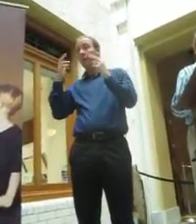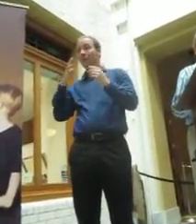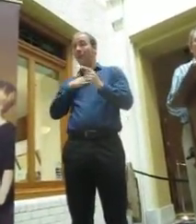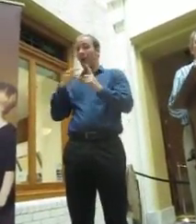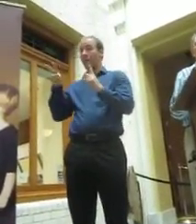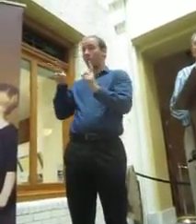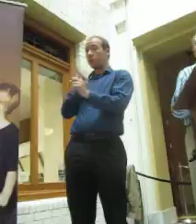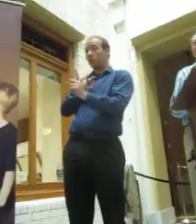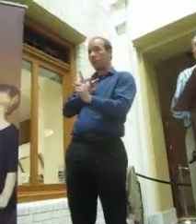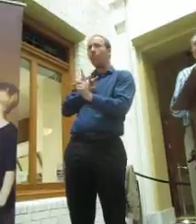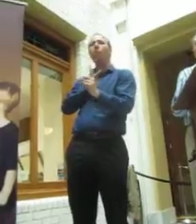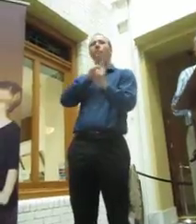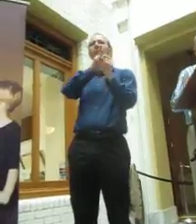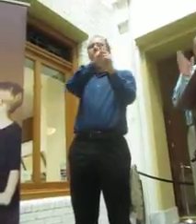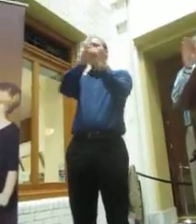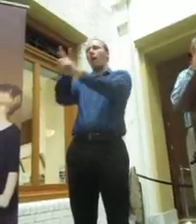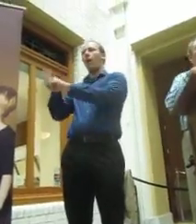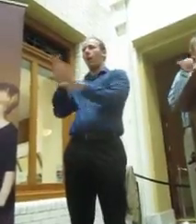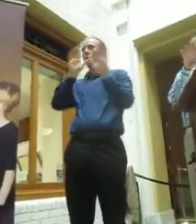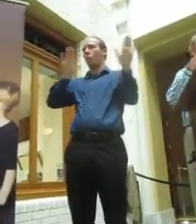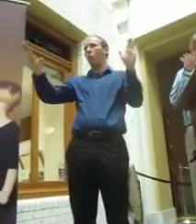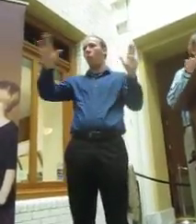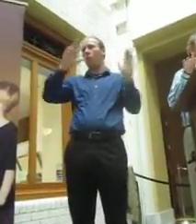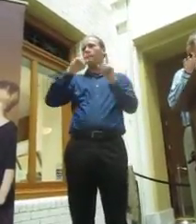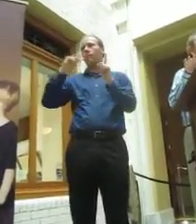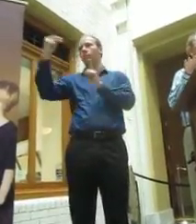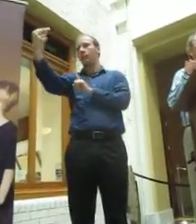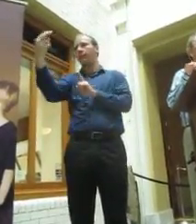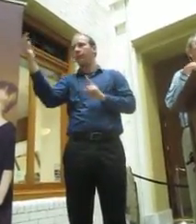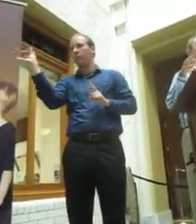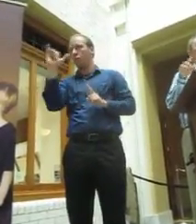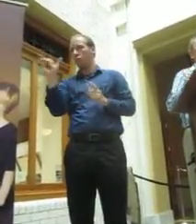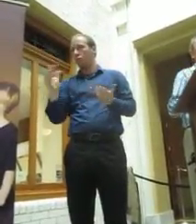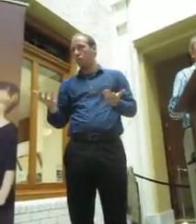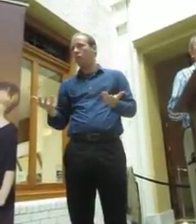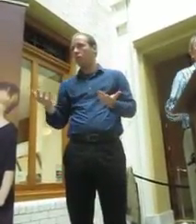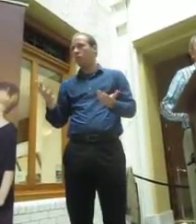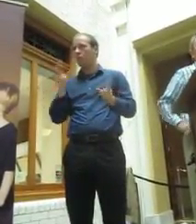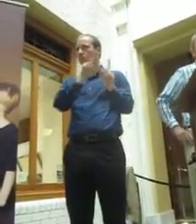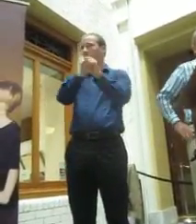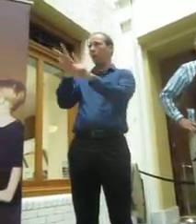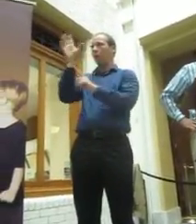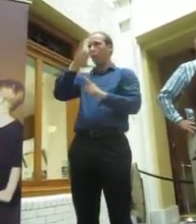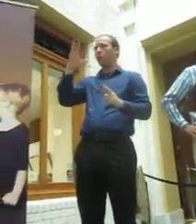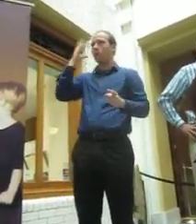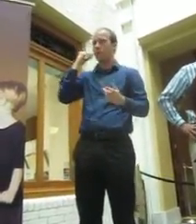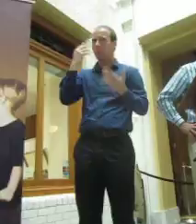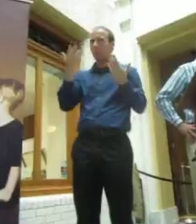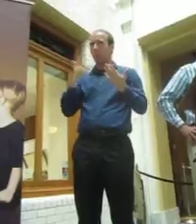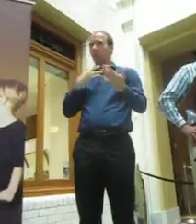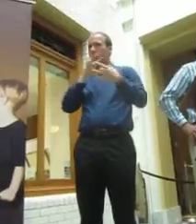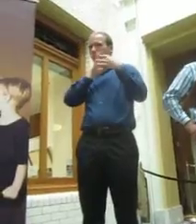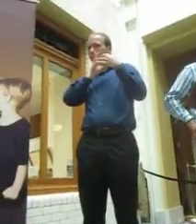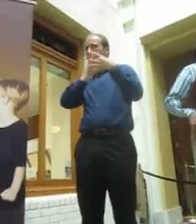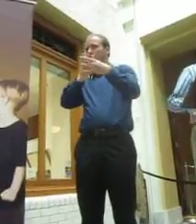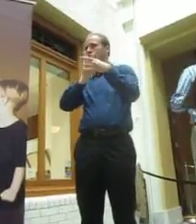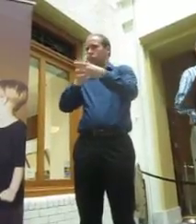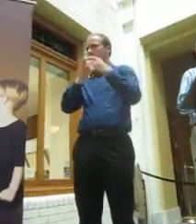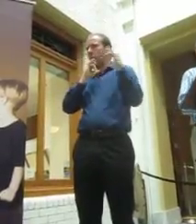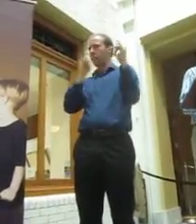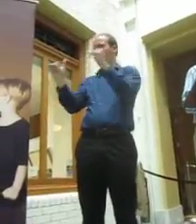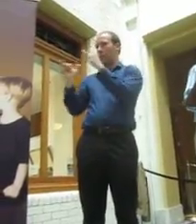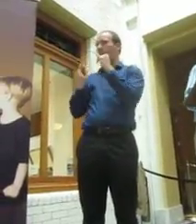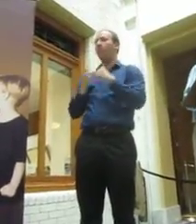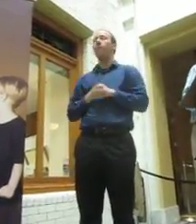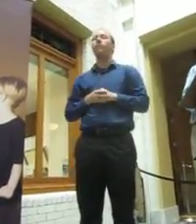universal application and may be something in which you'll see some certain resonance in your life. 23